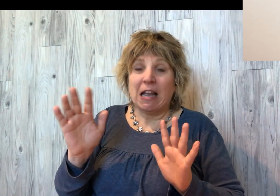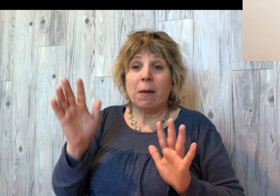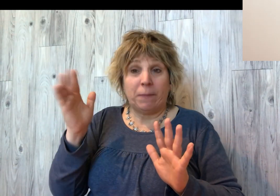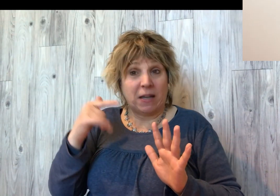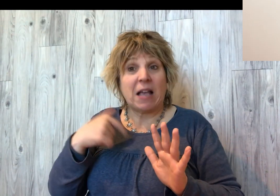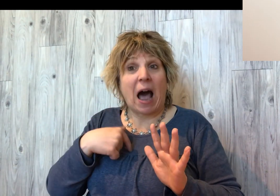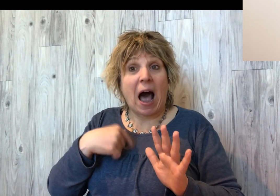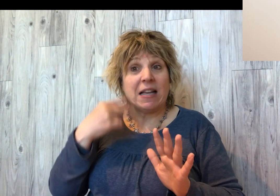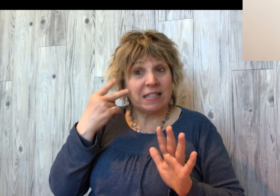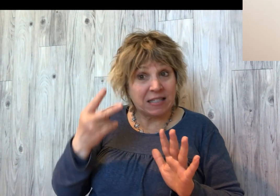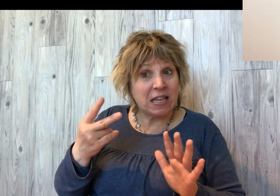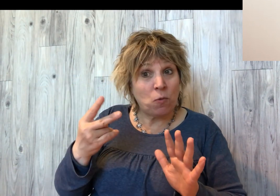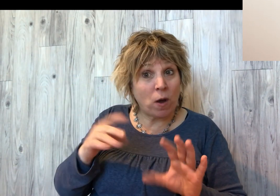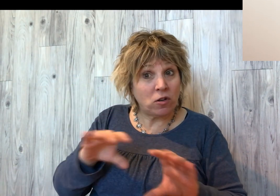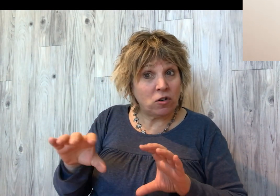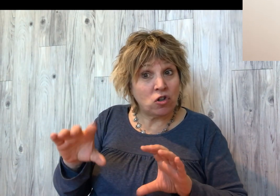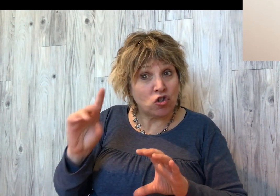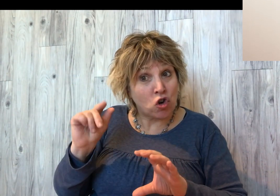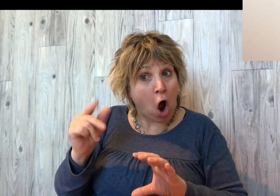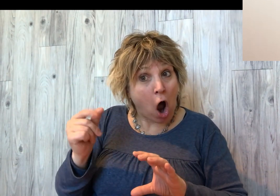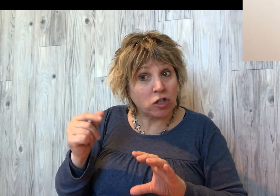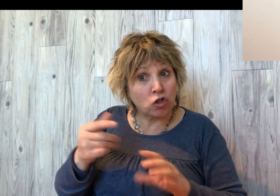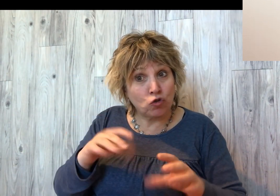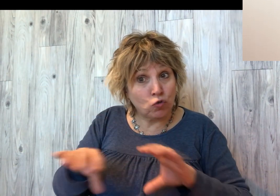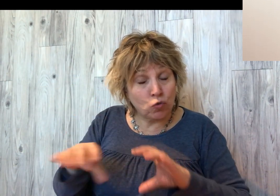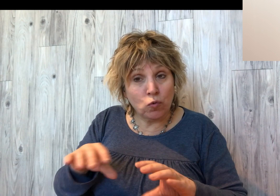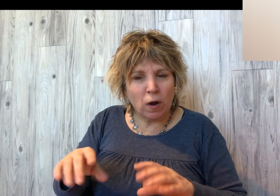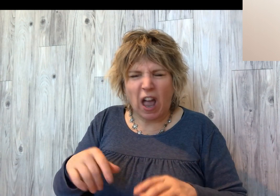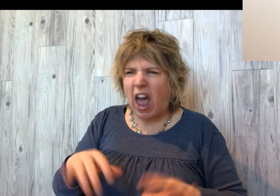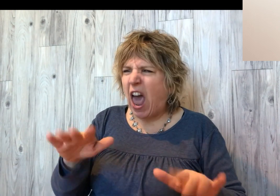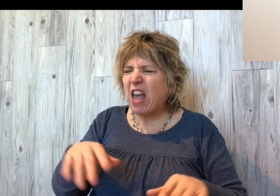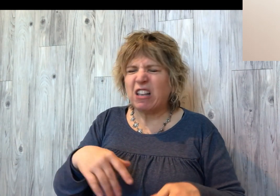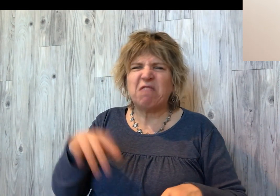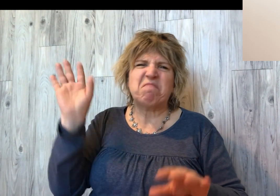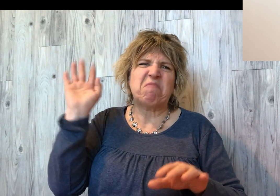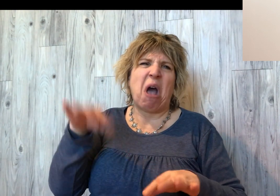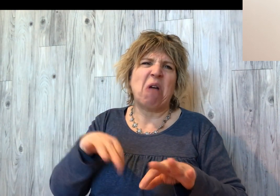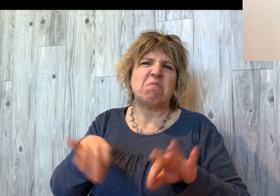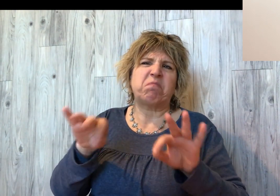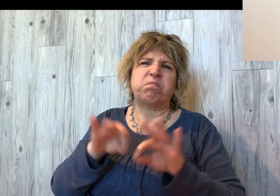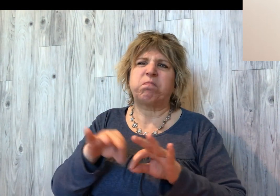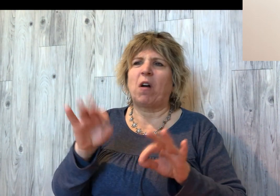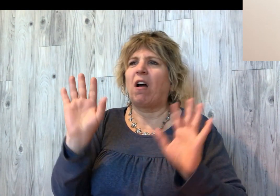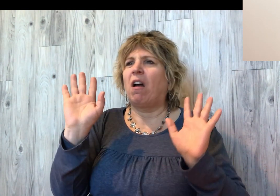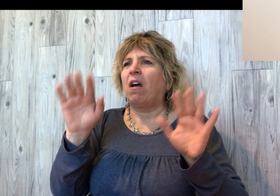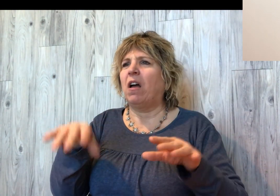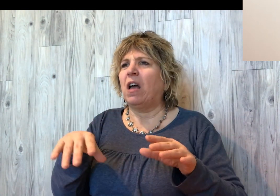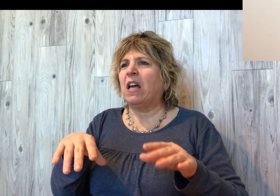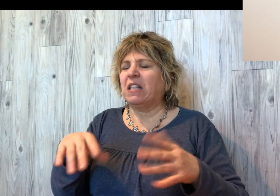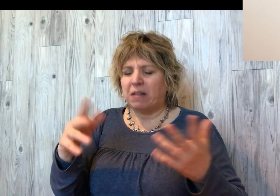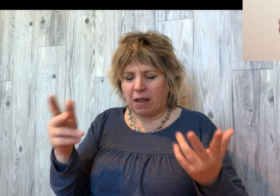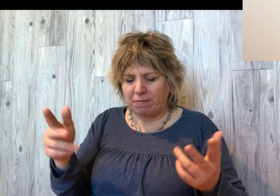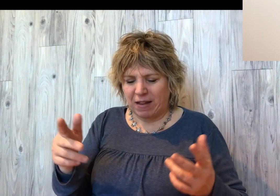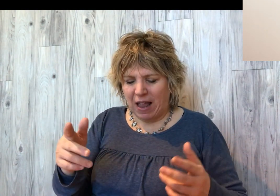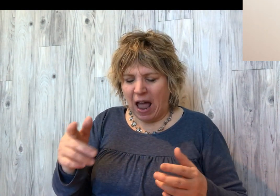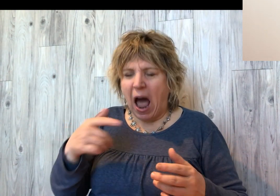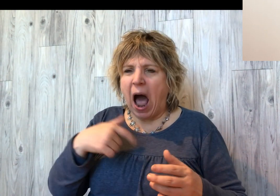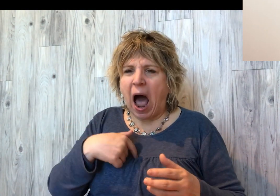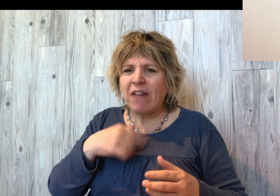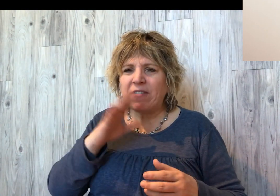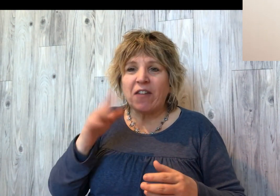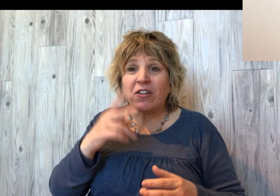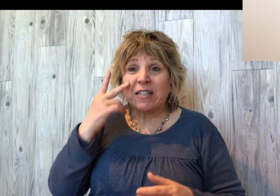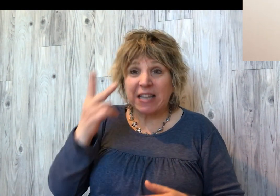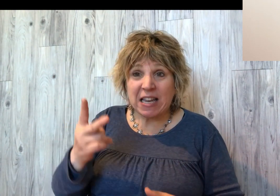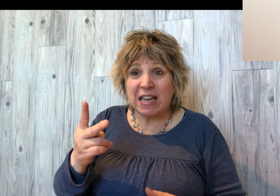I see what dogs do and what they eat. That picture right there proves it to me. And that friend's always like, hey, it's no big deal. I heard that a dog's mouth is cleaner than a human's mouth. And you're like, I've